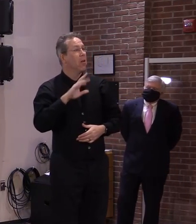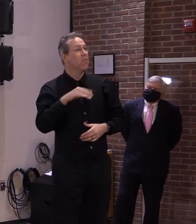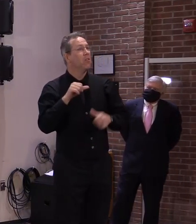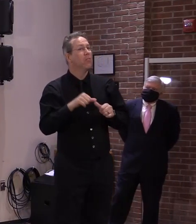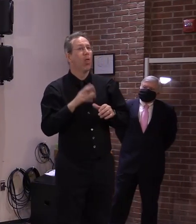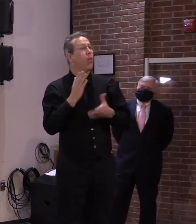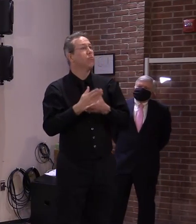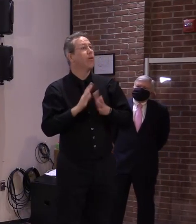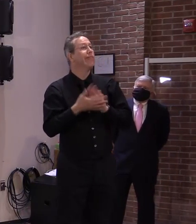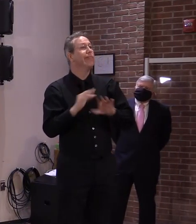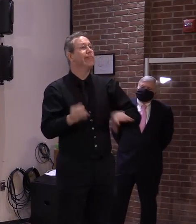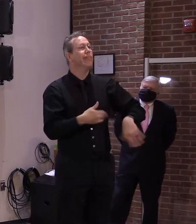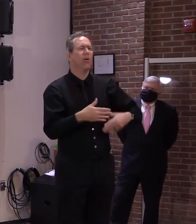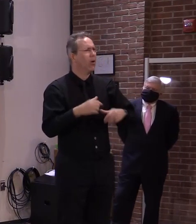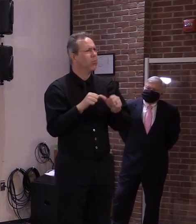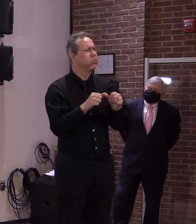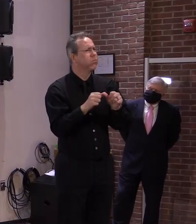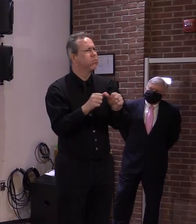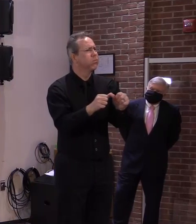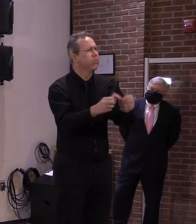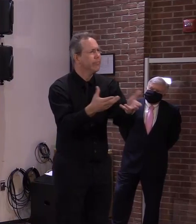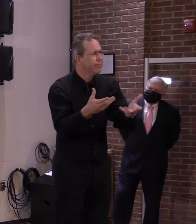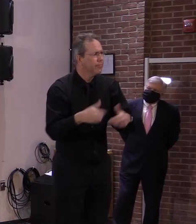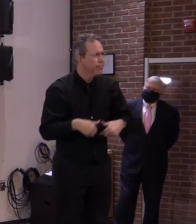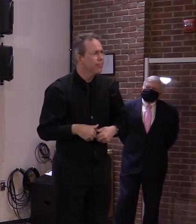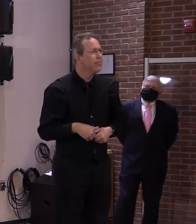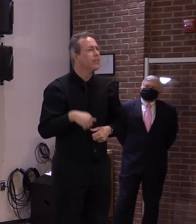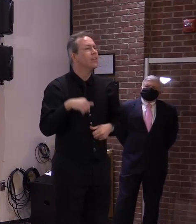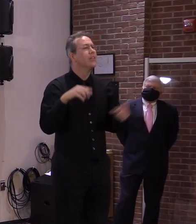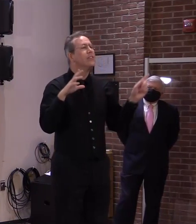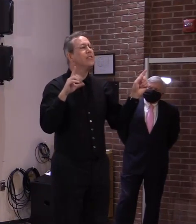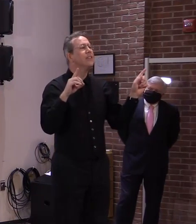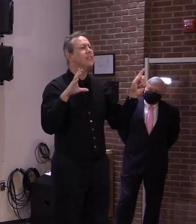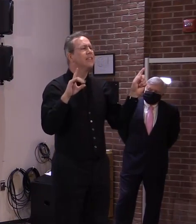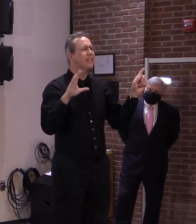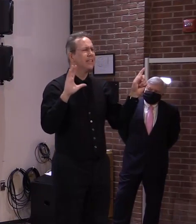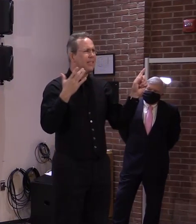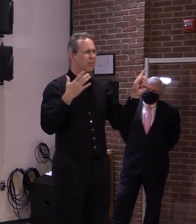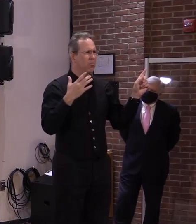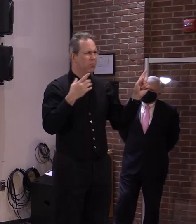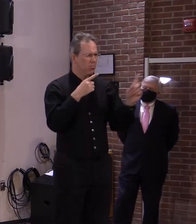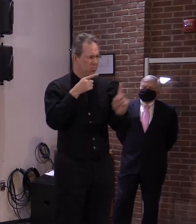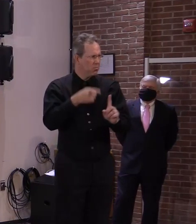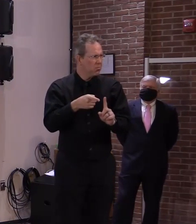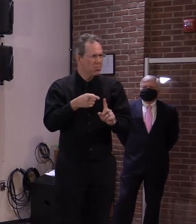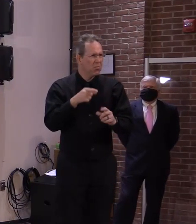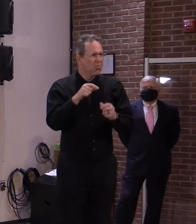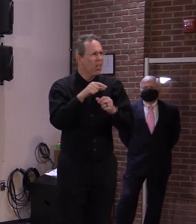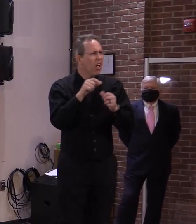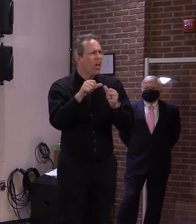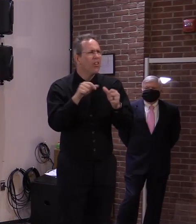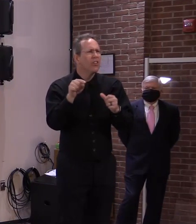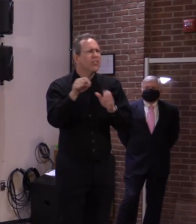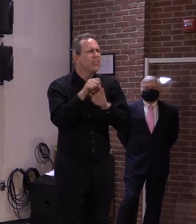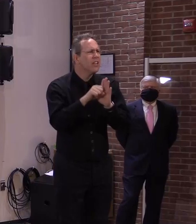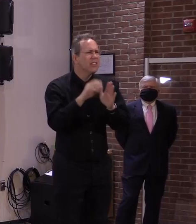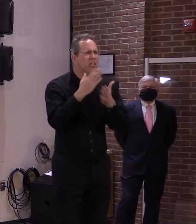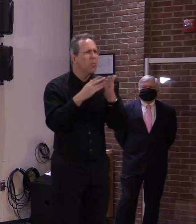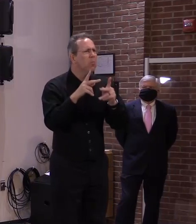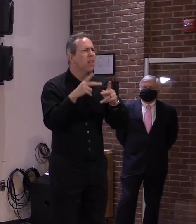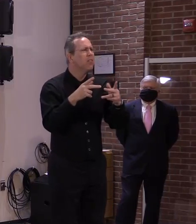think, pointing at states that have lifted their mask mandate or any of their public health